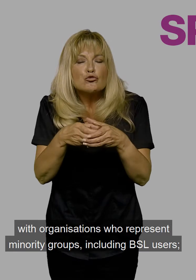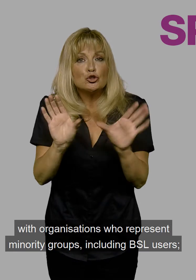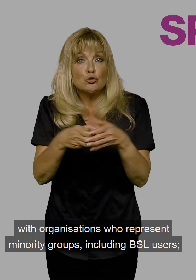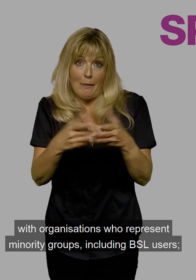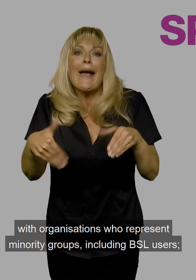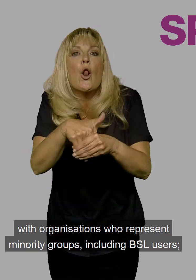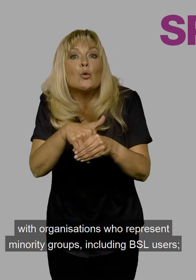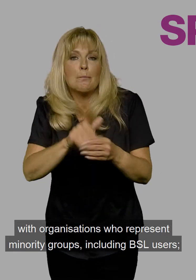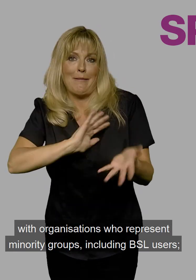including BSL users.